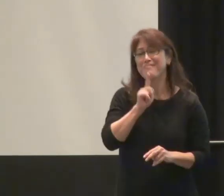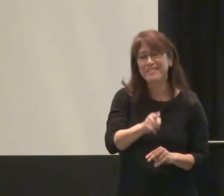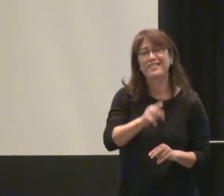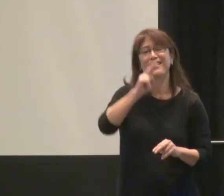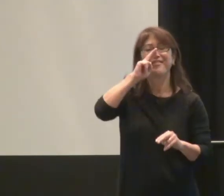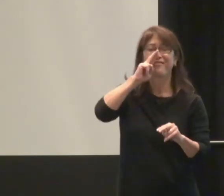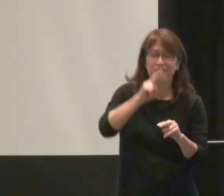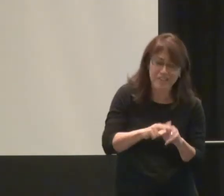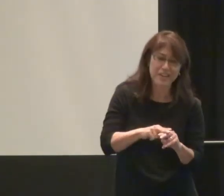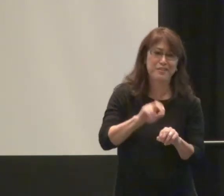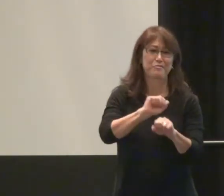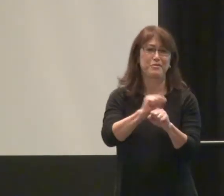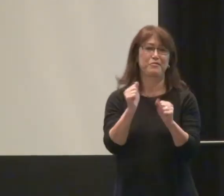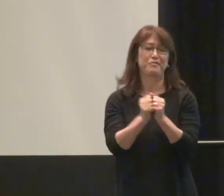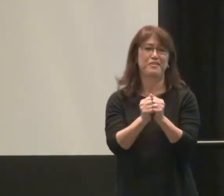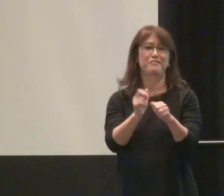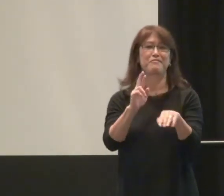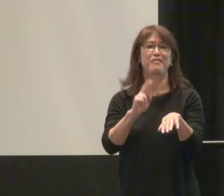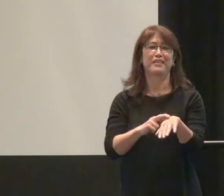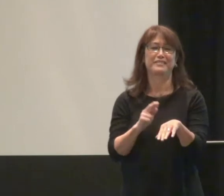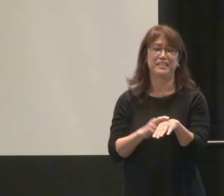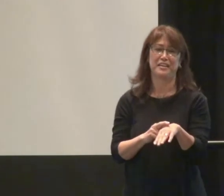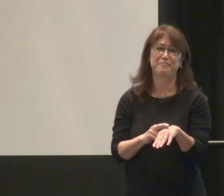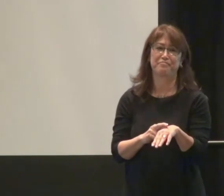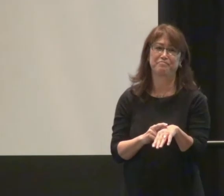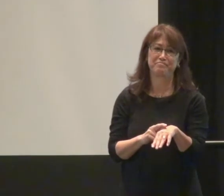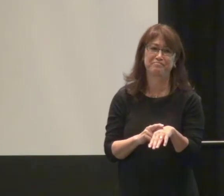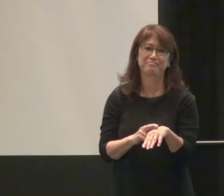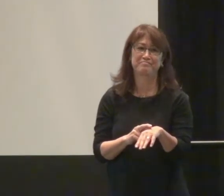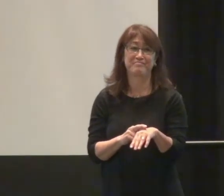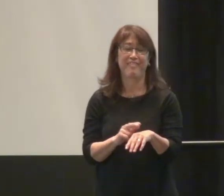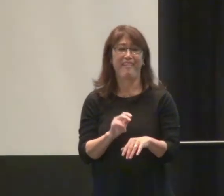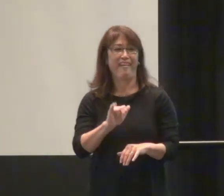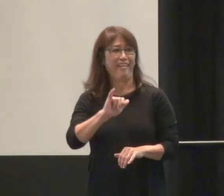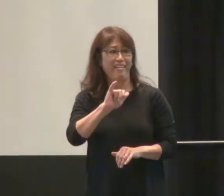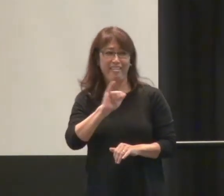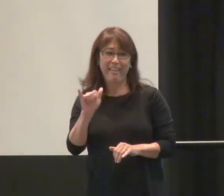Time flies when you're having fun, and I would say it was a joy working with Roxanne.